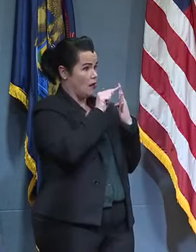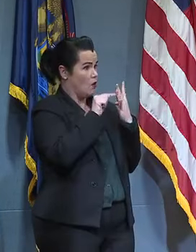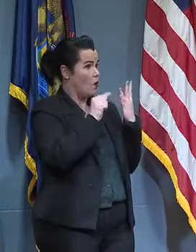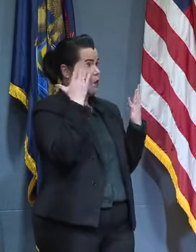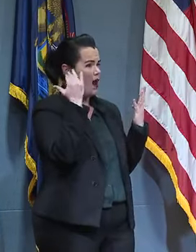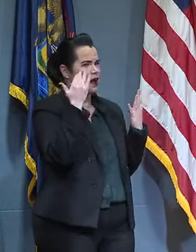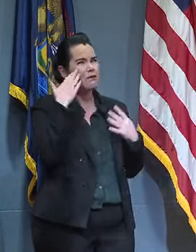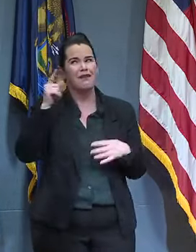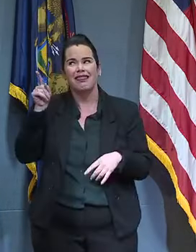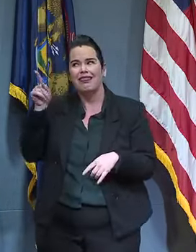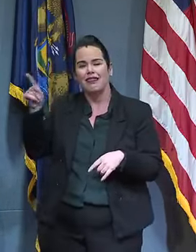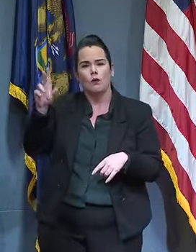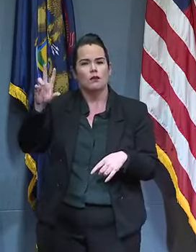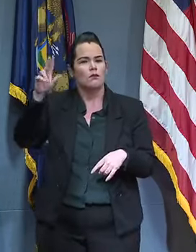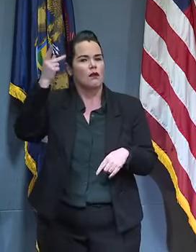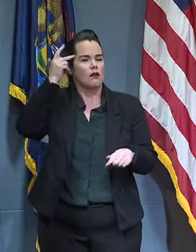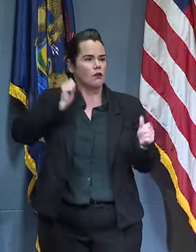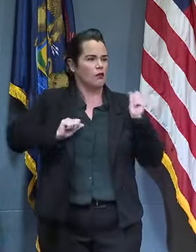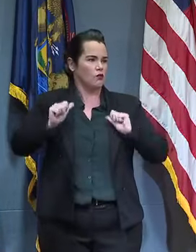political theater.